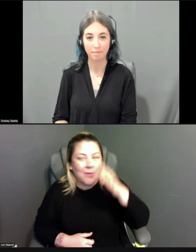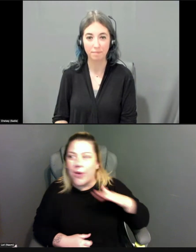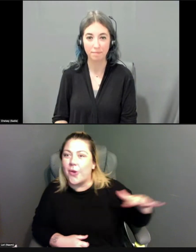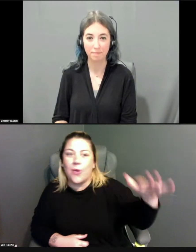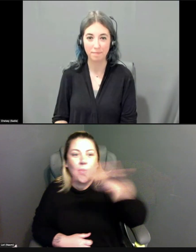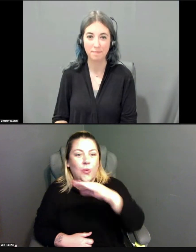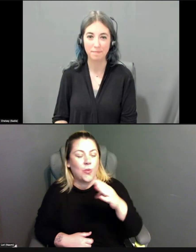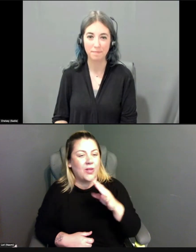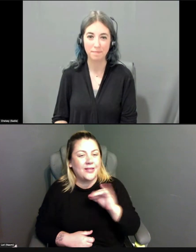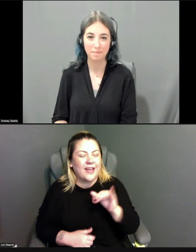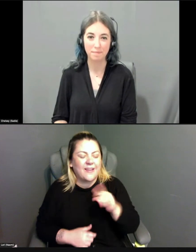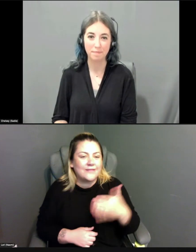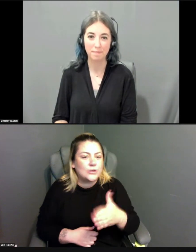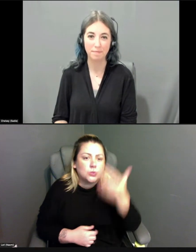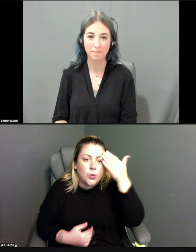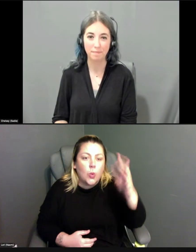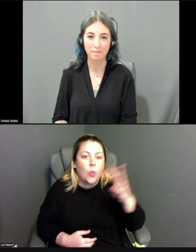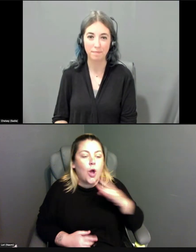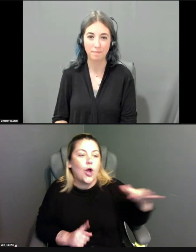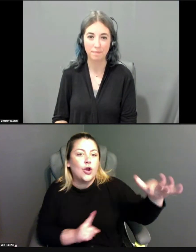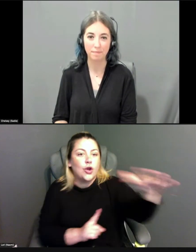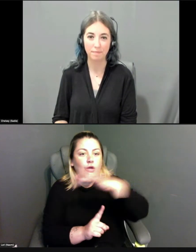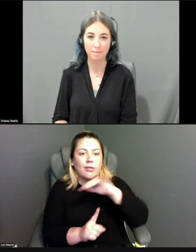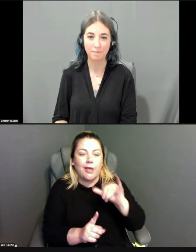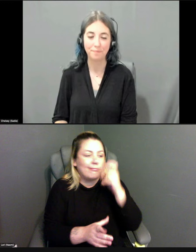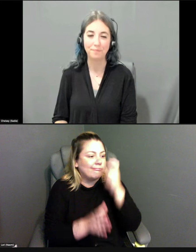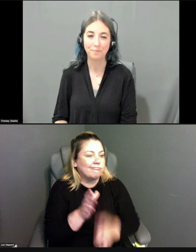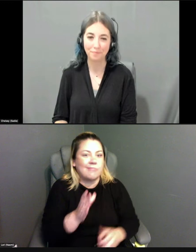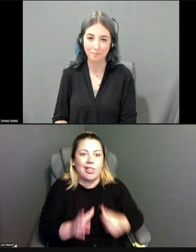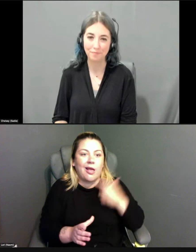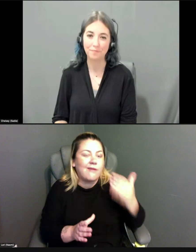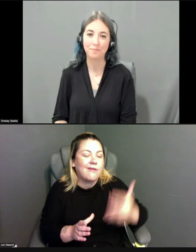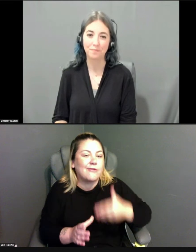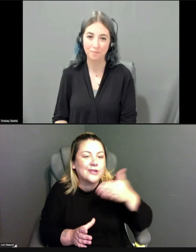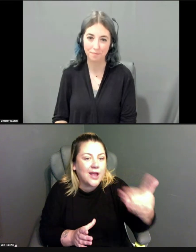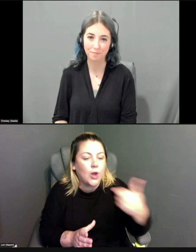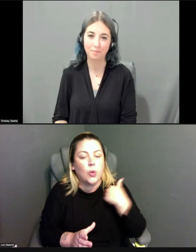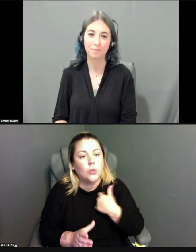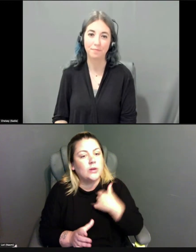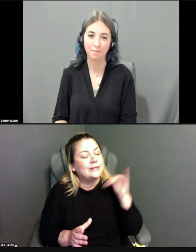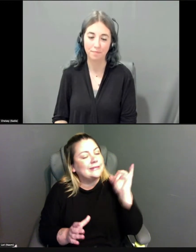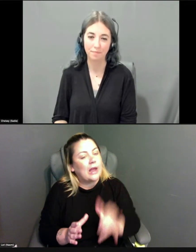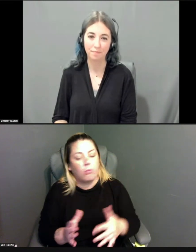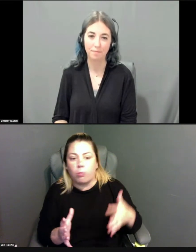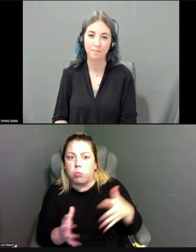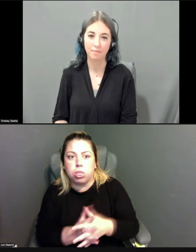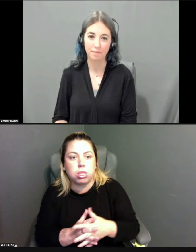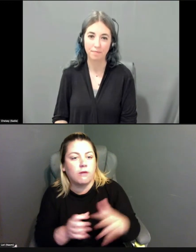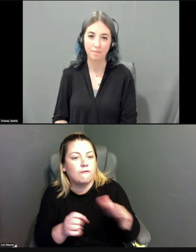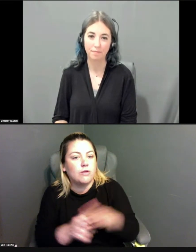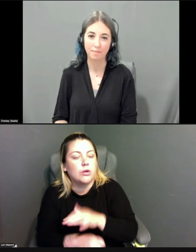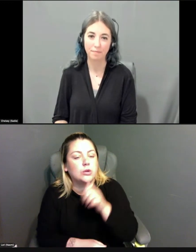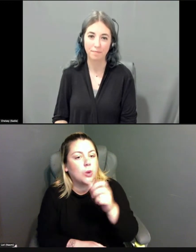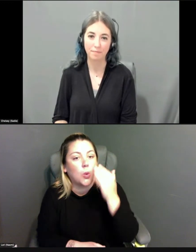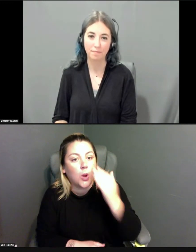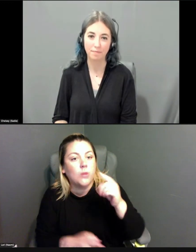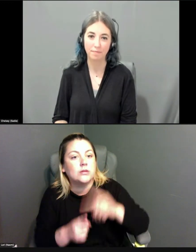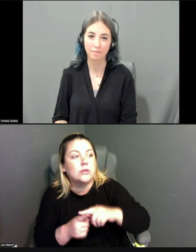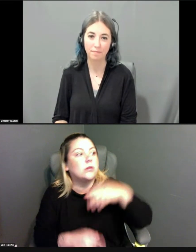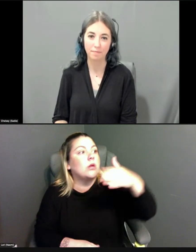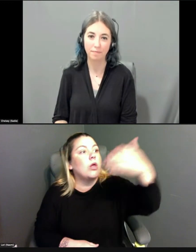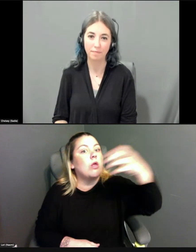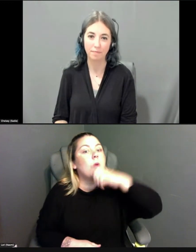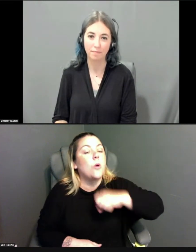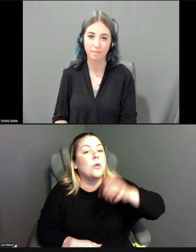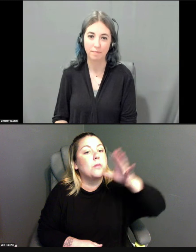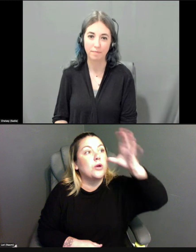it. Like, we're so in it, right? Oh, man. It's one of those things, once you see it, you